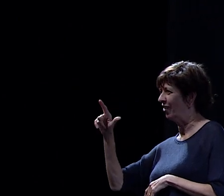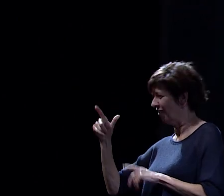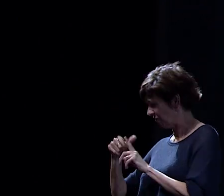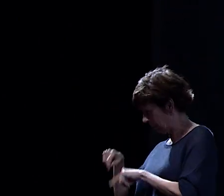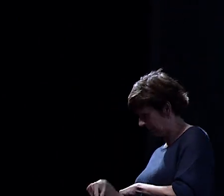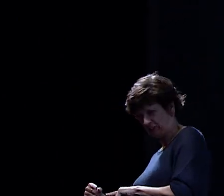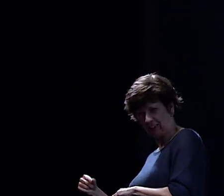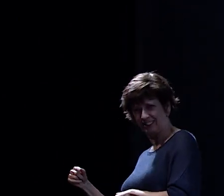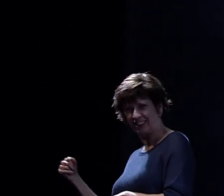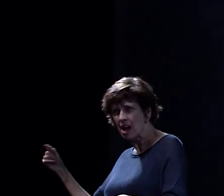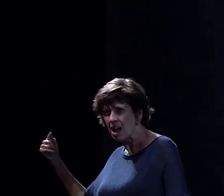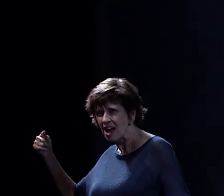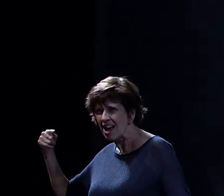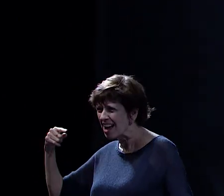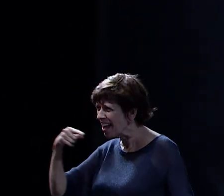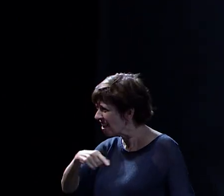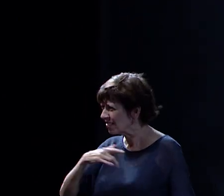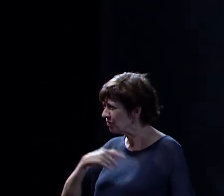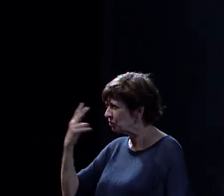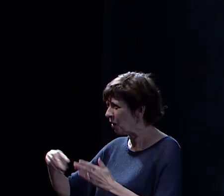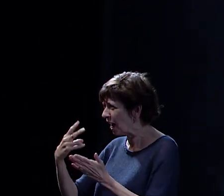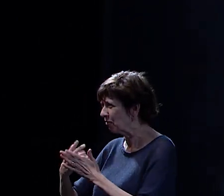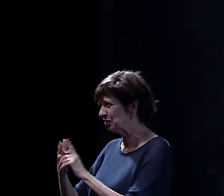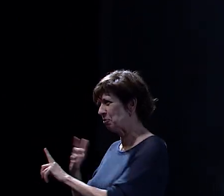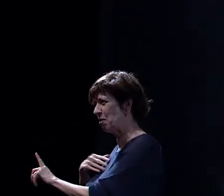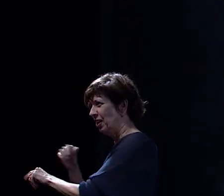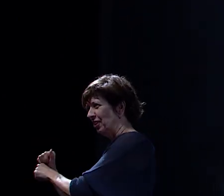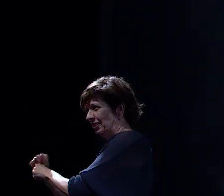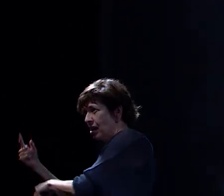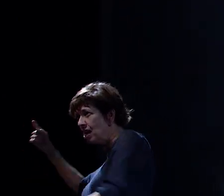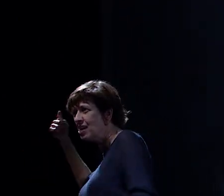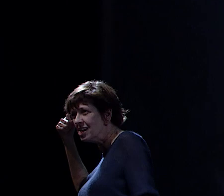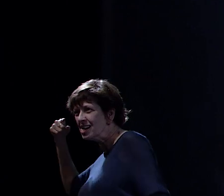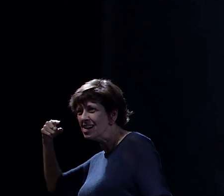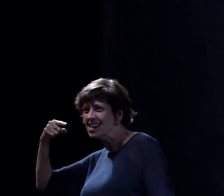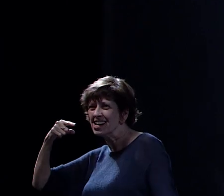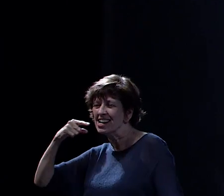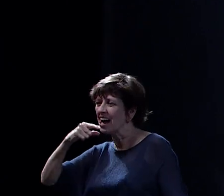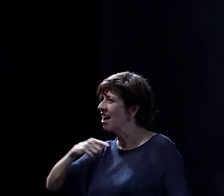here. And just like on Westworld, you ask the person in the car next to you, they just ignore you.